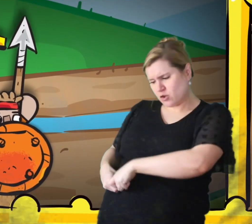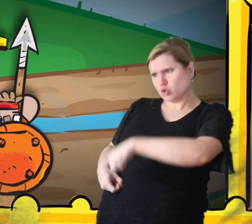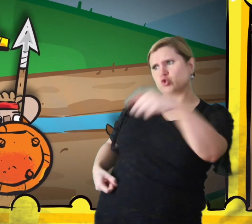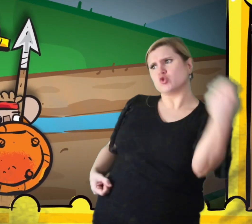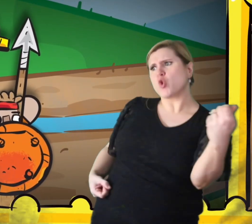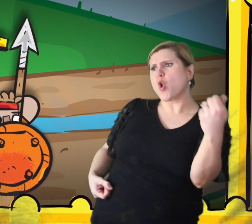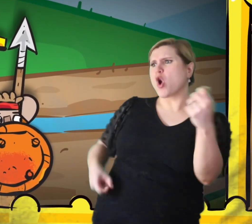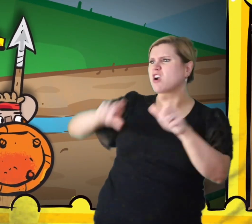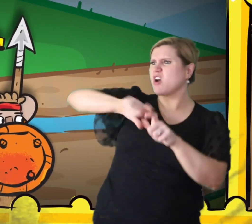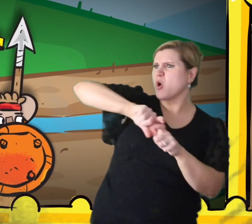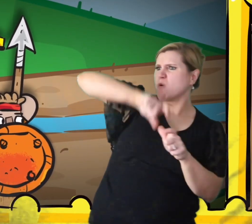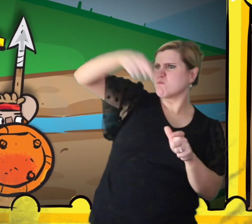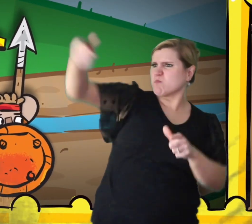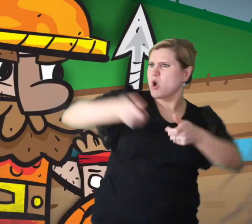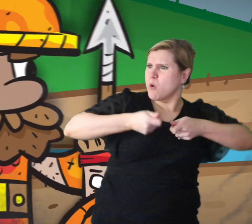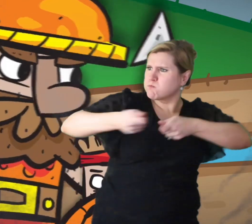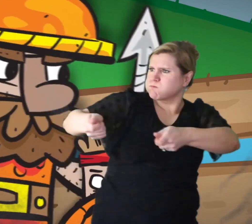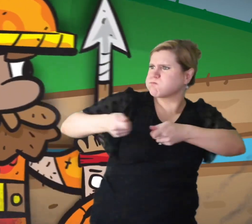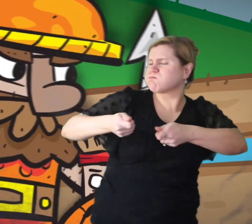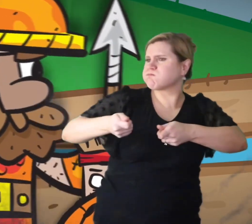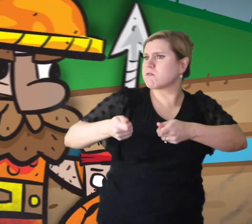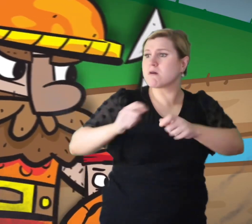of the Lord of Heaven's armies."